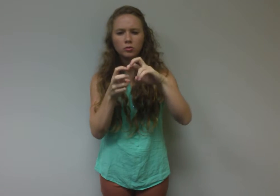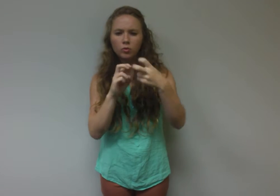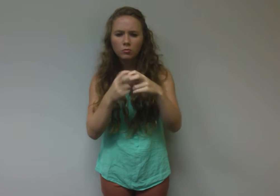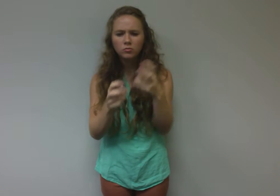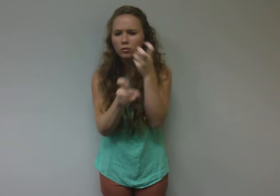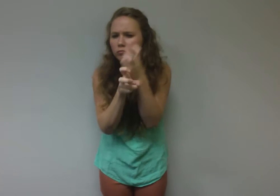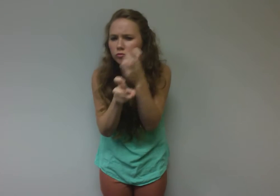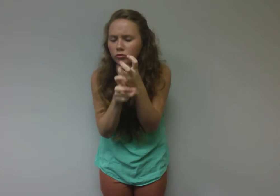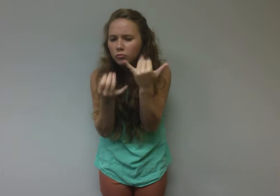Let's do